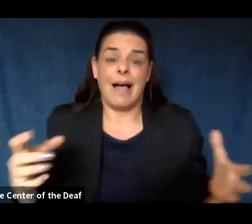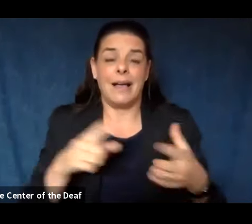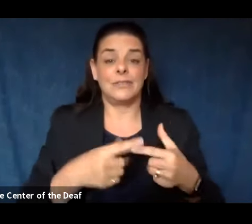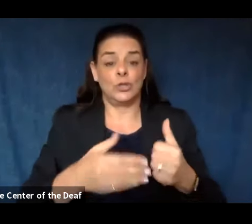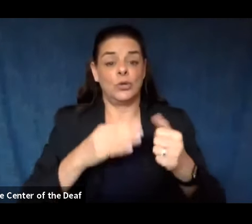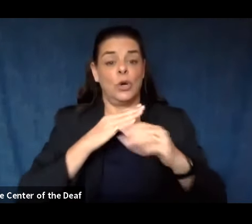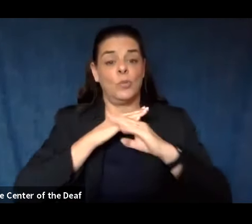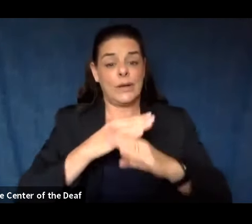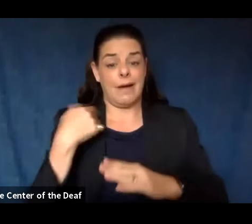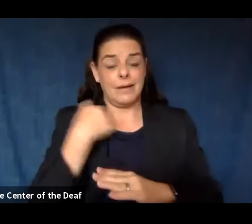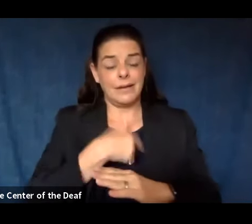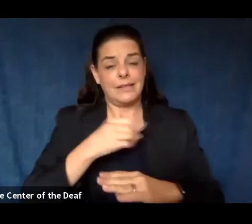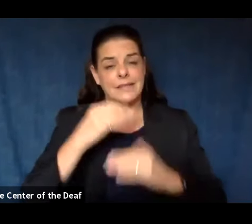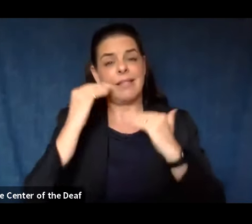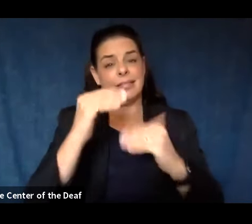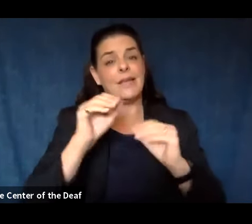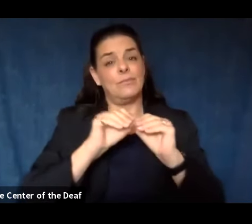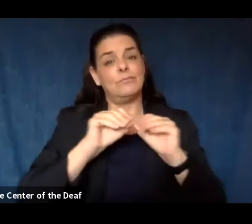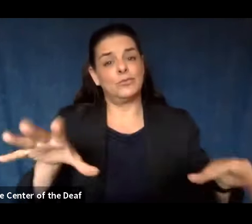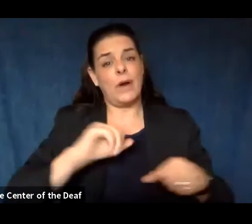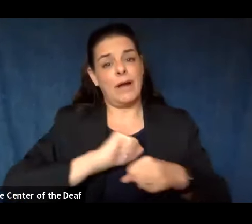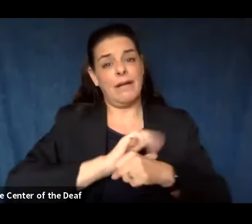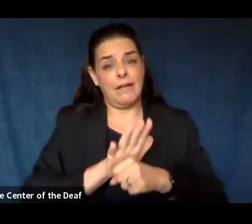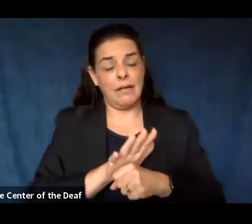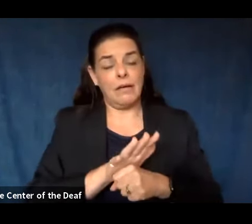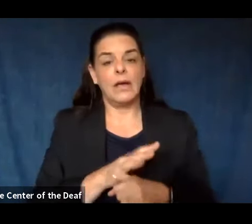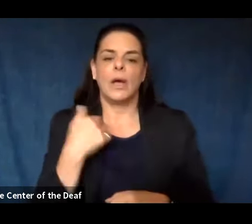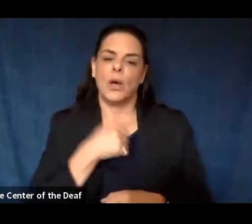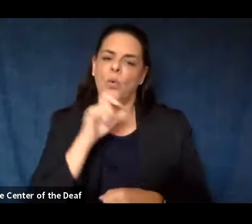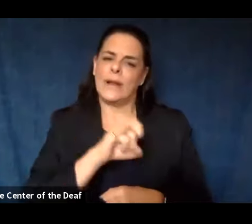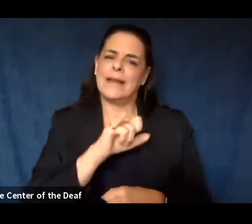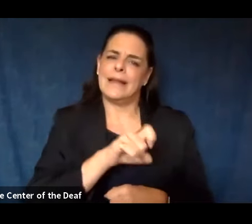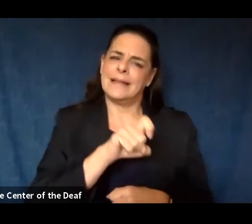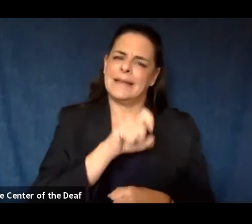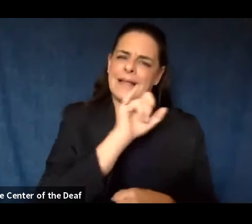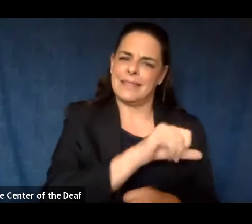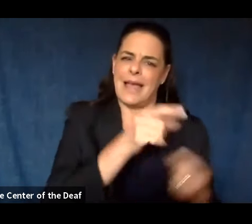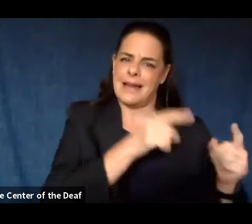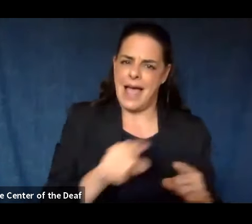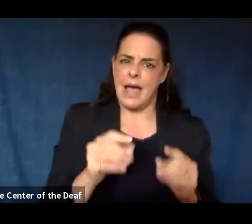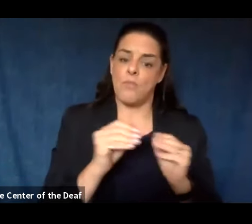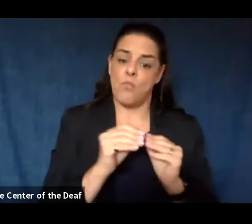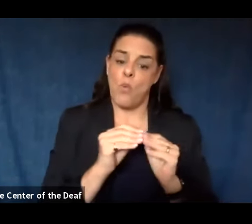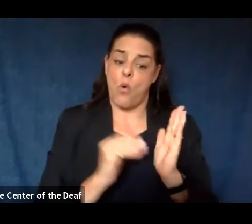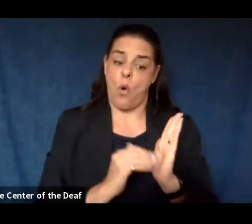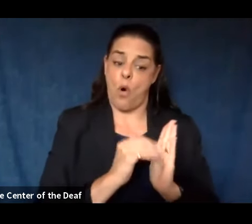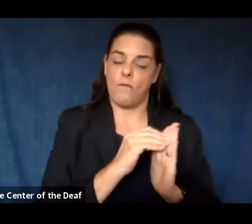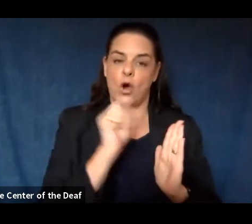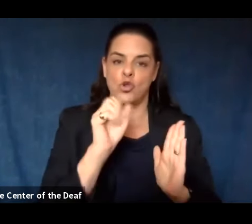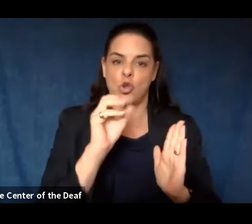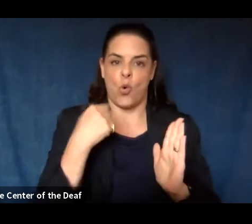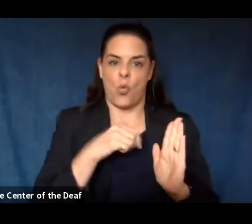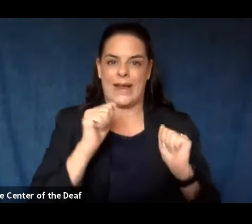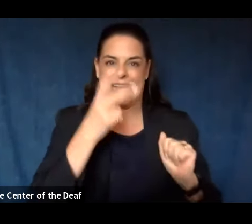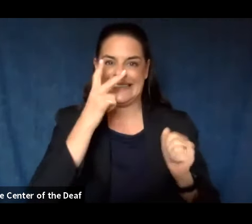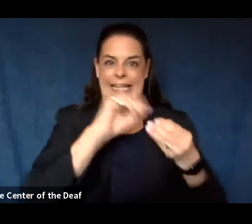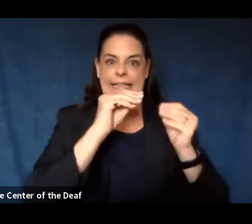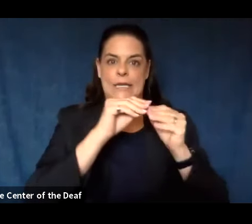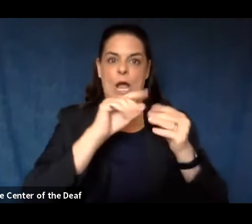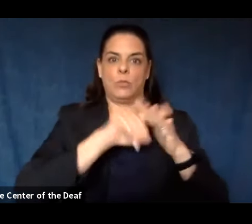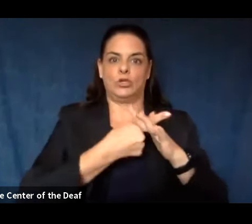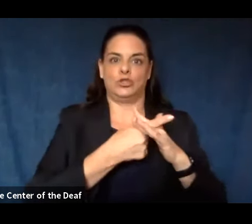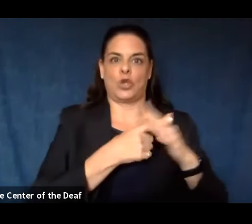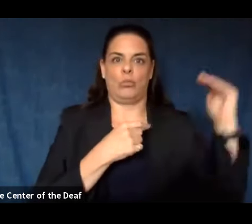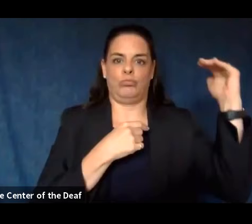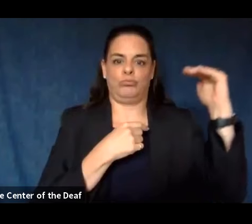and limiting the spread of this disease. And we need that to be happening more so we can start to see this curve back down more